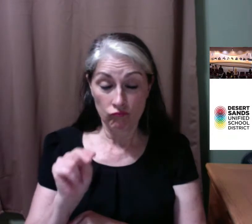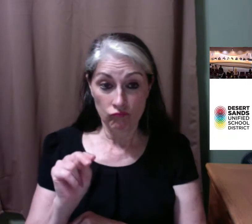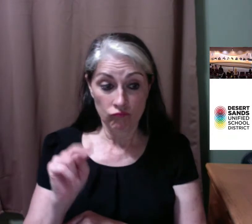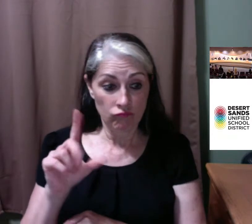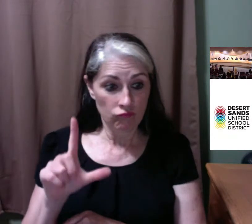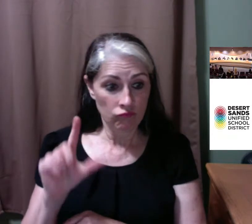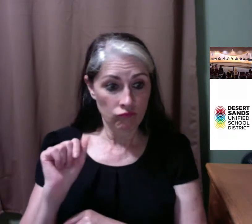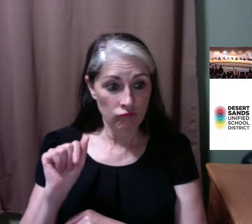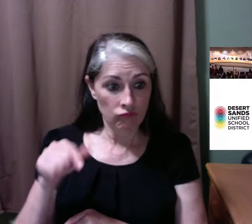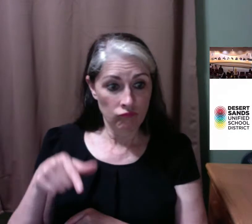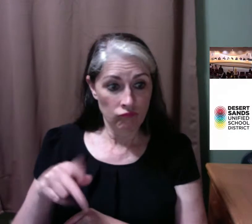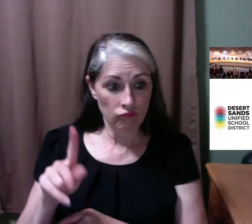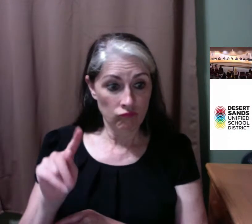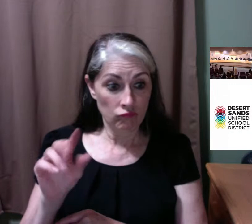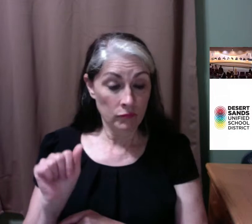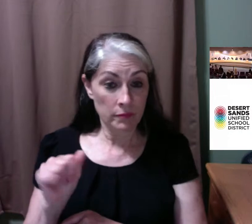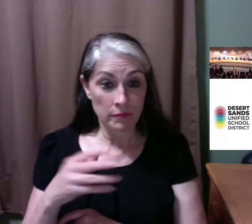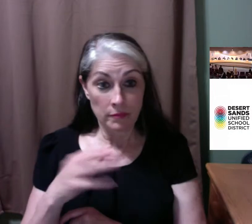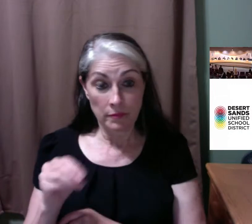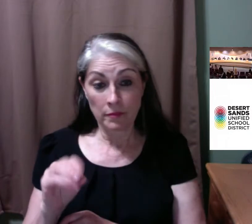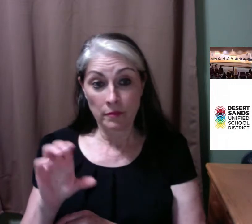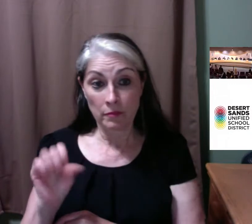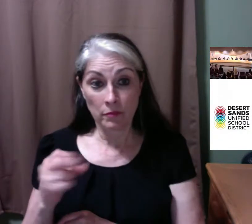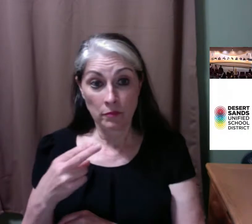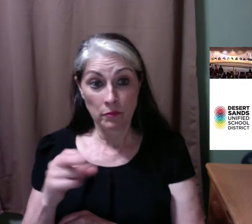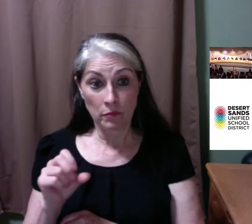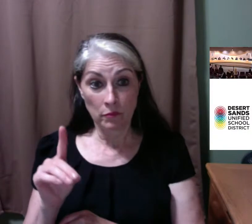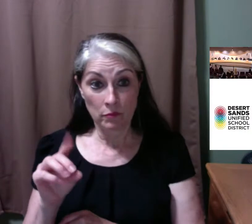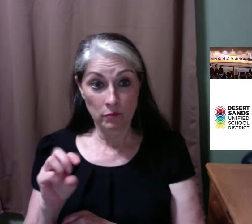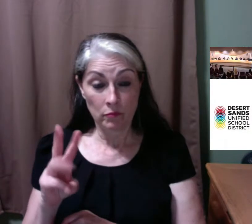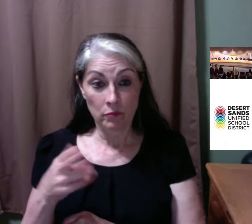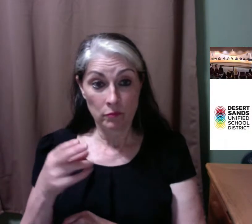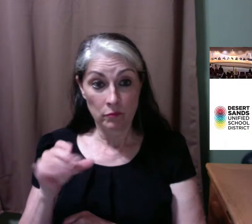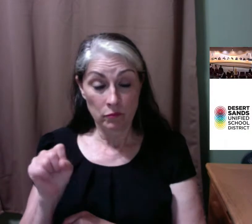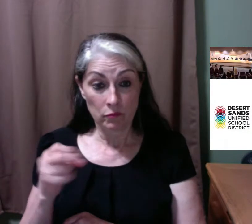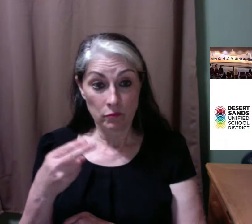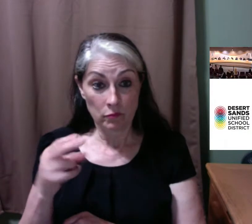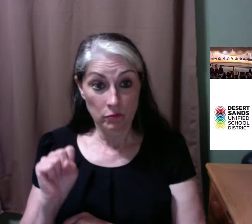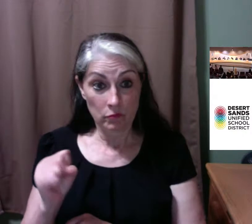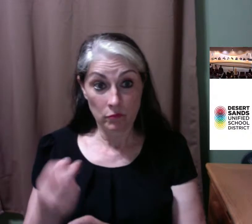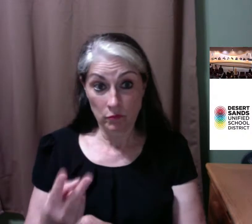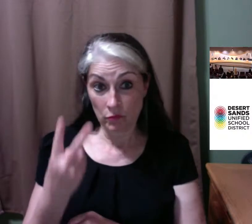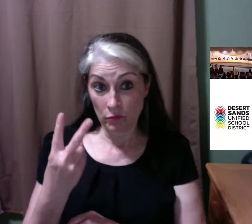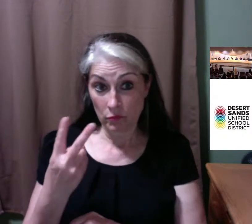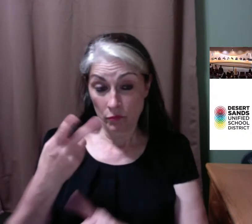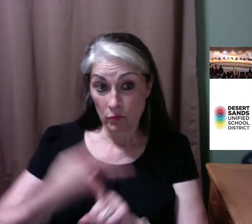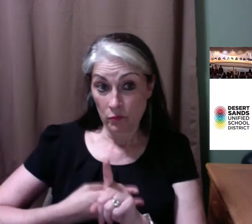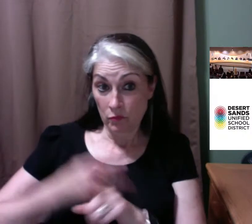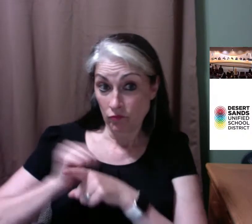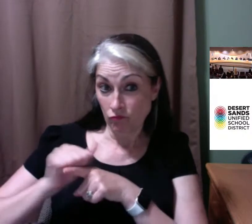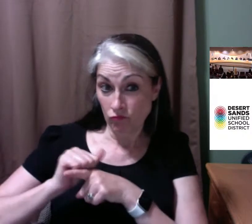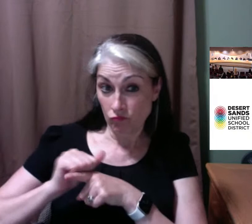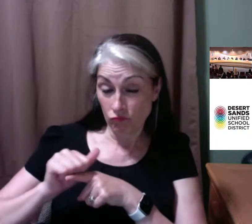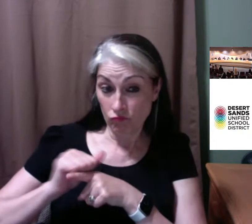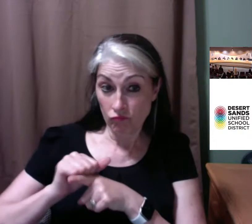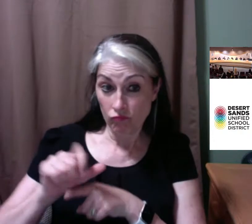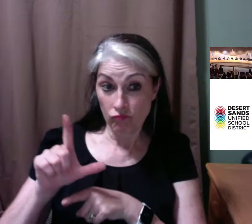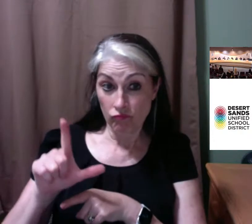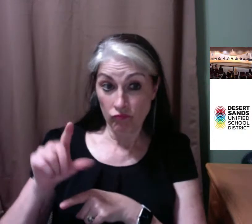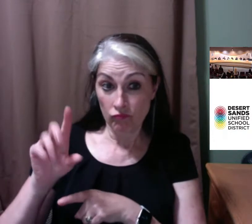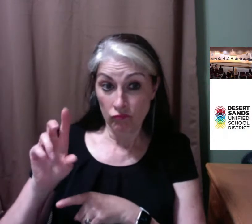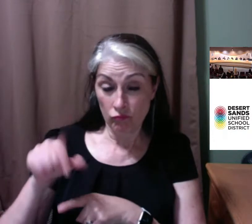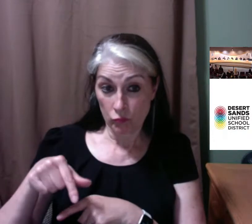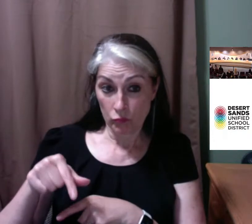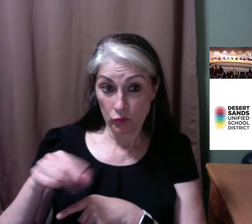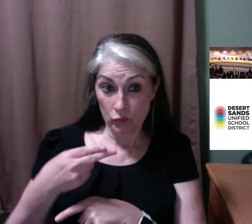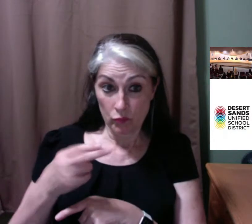Schools, as well as La Quinta and Shadow Hills High Schools. And after only 2 months of practice, LQHS took